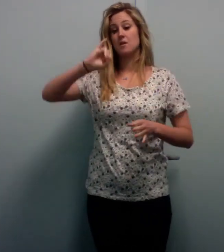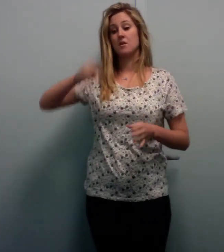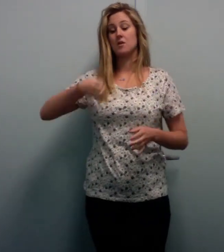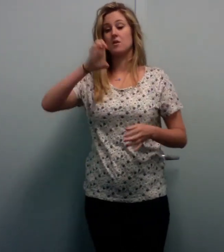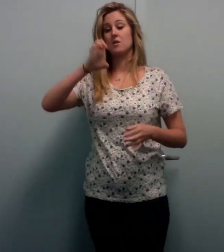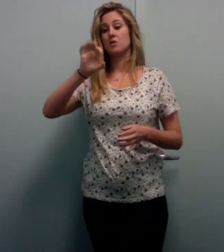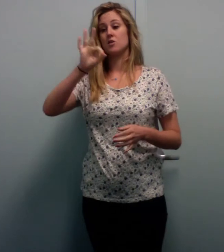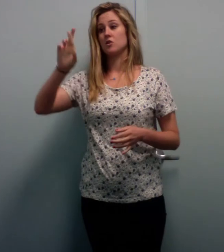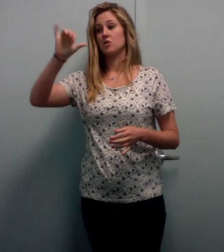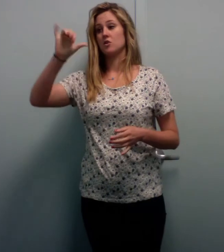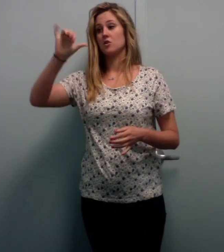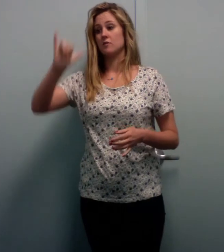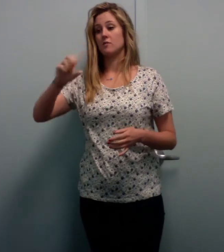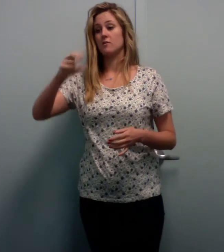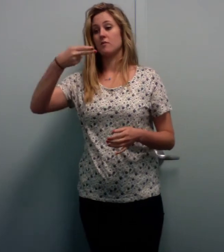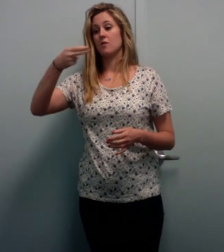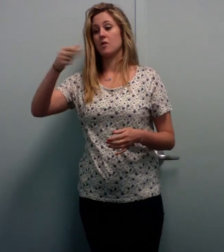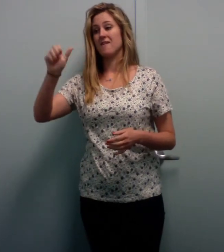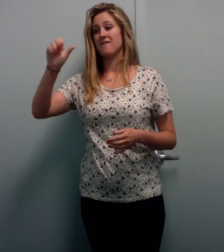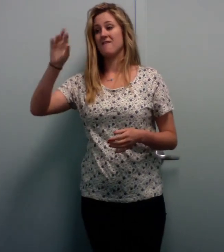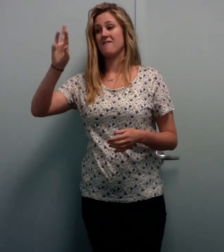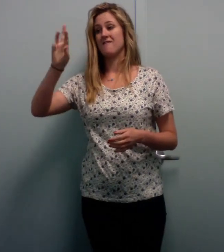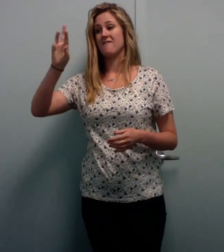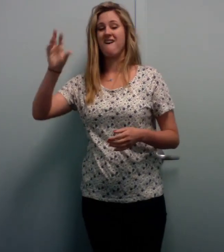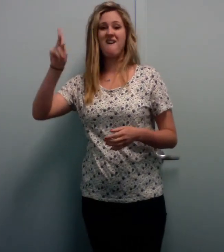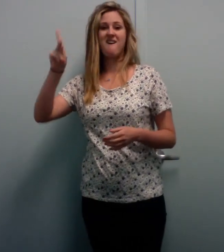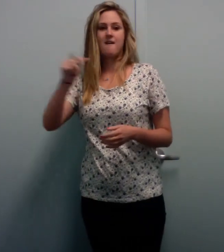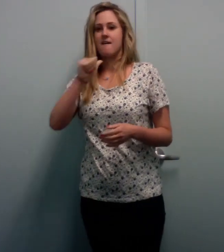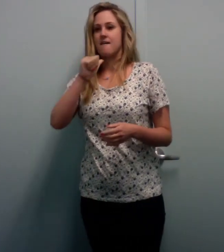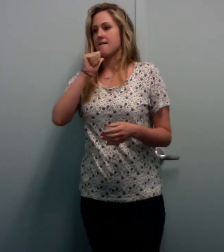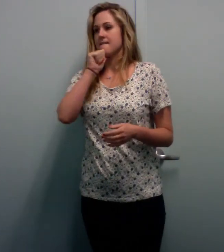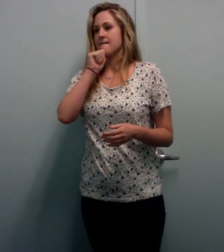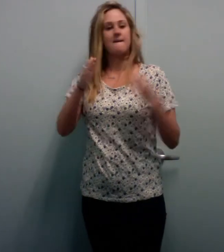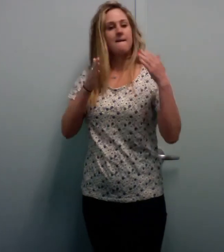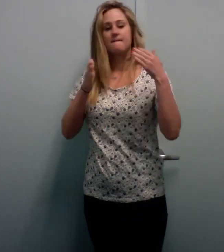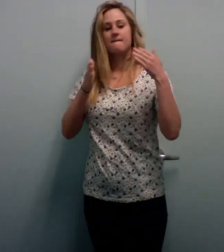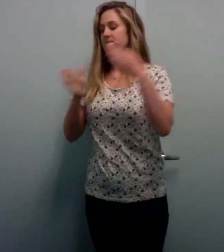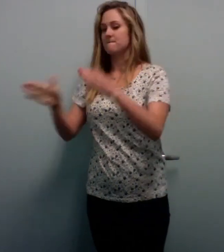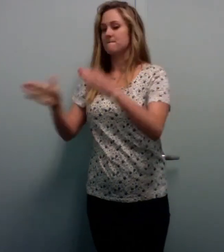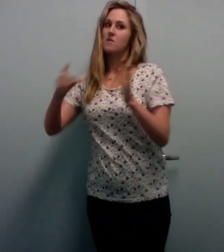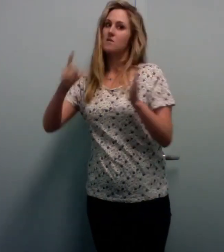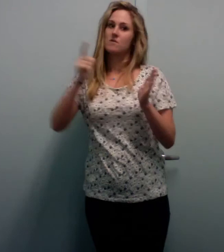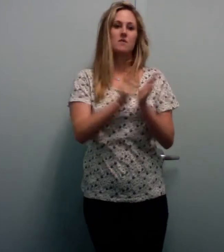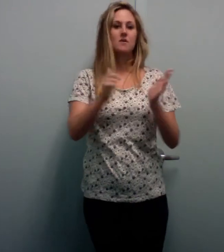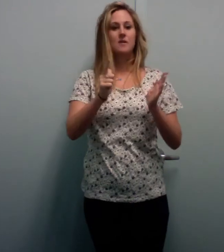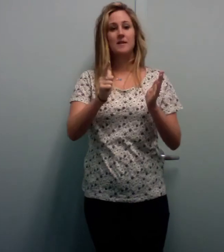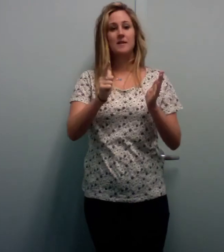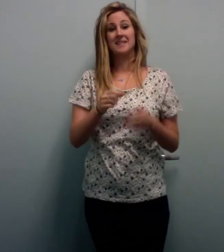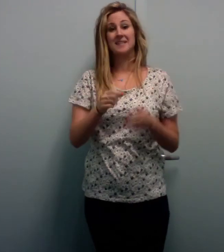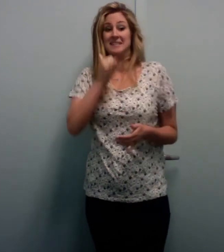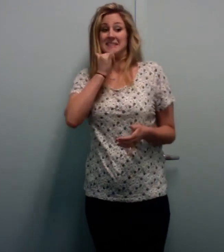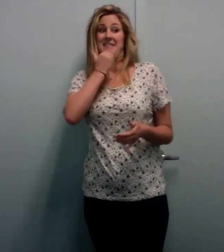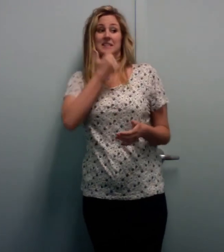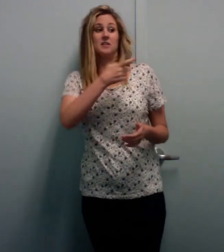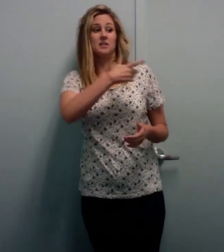didn't follow that rule, and accidentally shot Krista Gerhardt of Orangeville in the thigh with a semi-automatic .380 while he was demonstrating